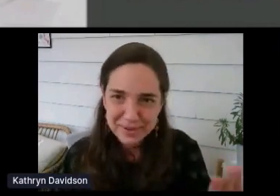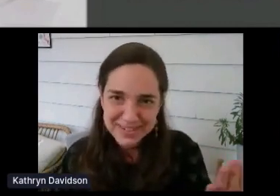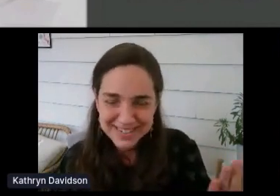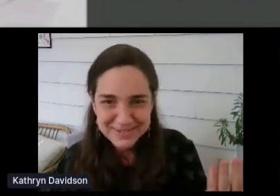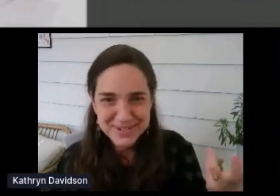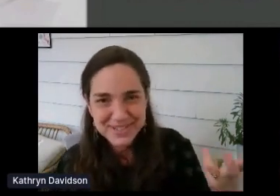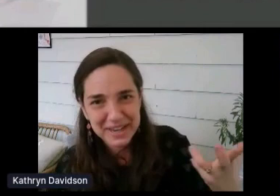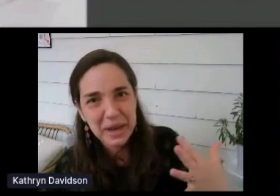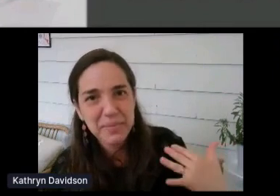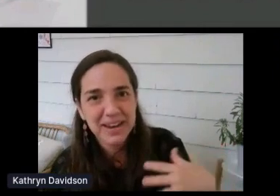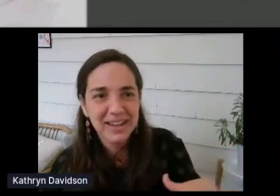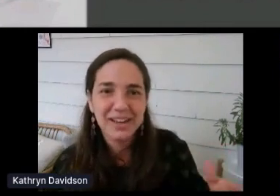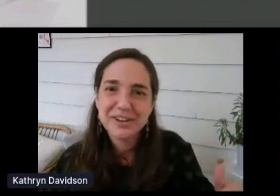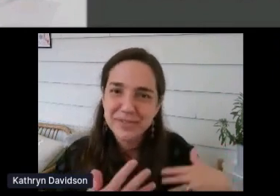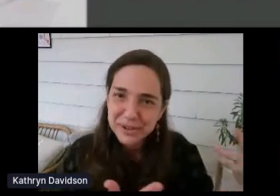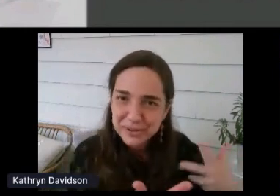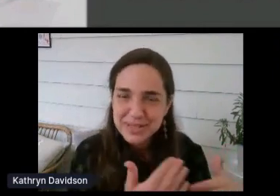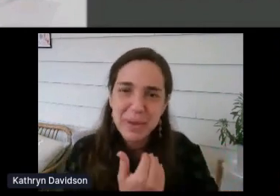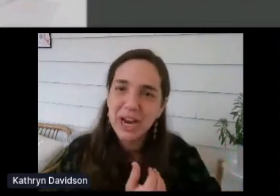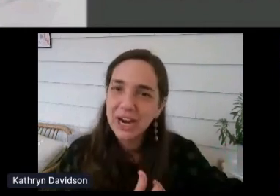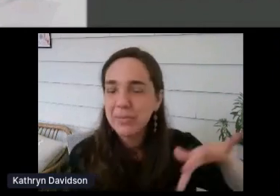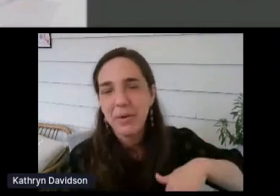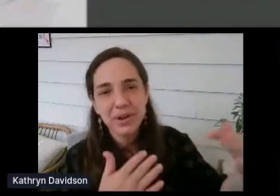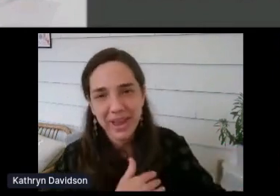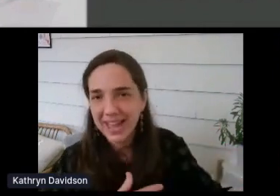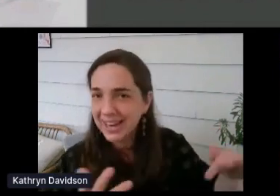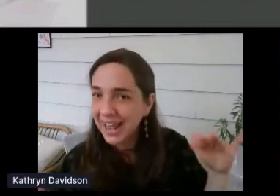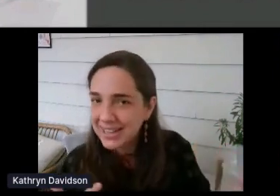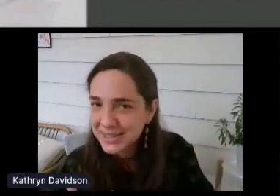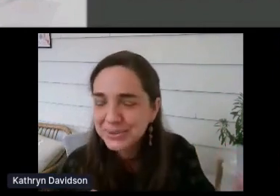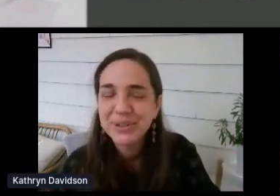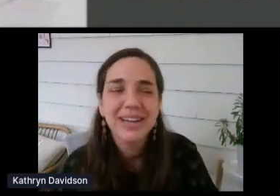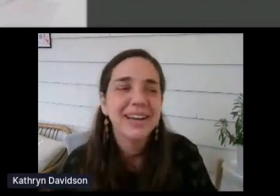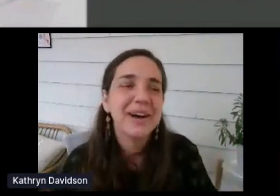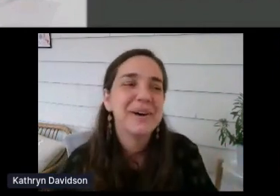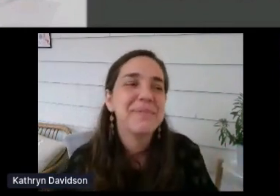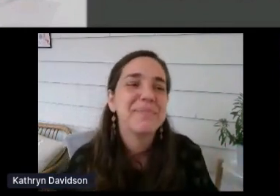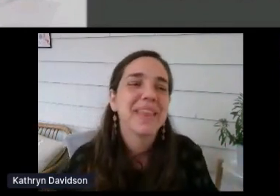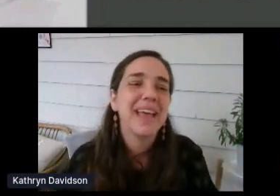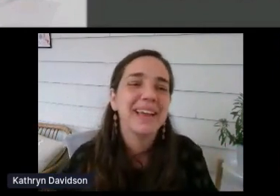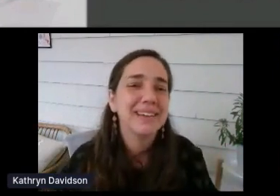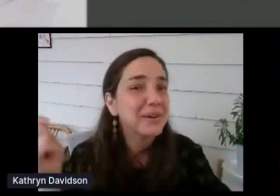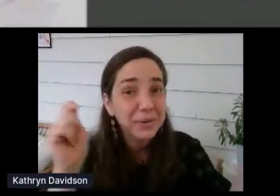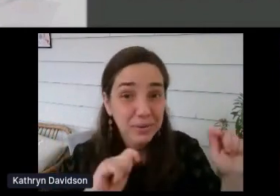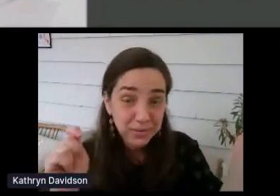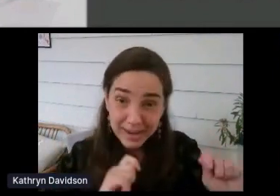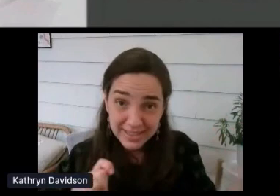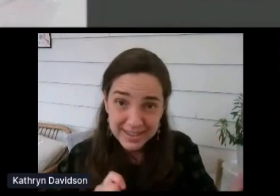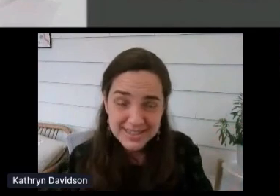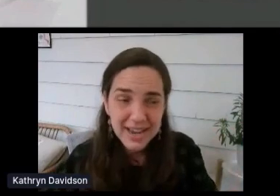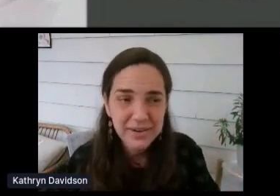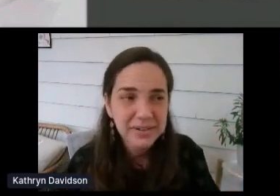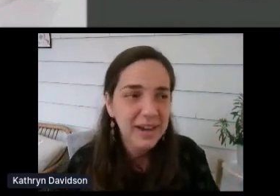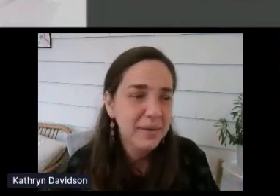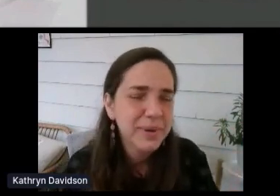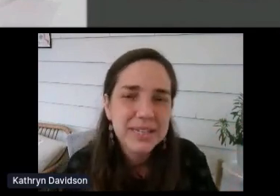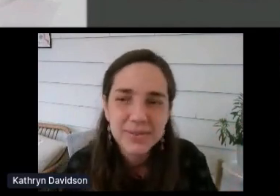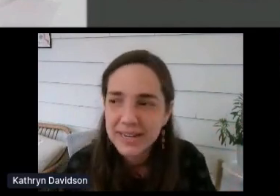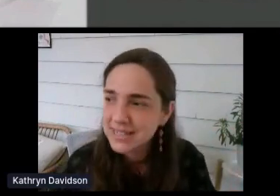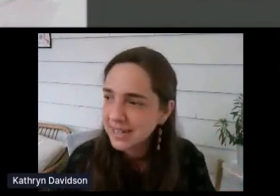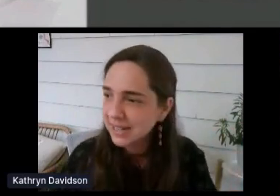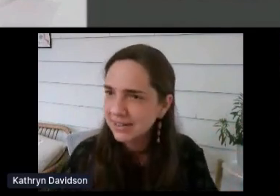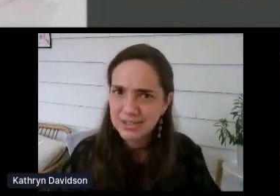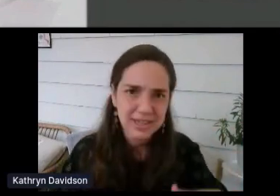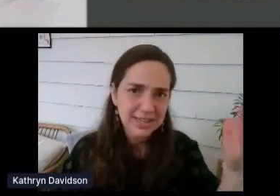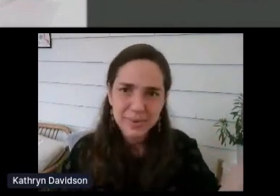a lot of linguistics, which is like, I'm going to interview a speaker about what you can and can't do, and, you know, write things down. We